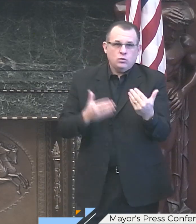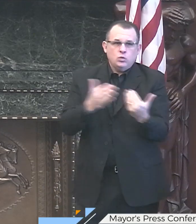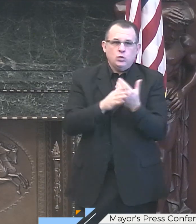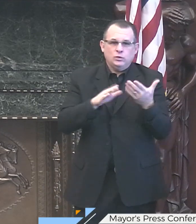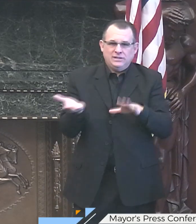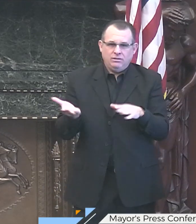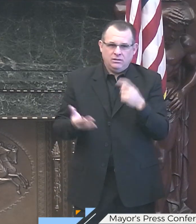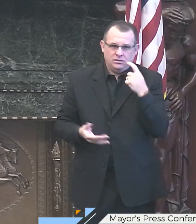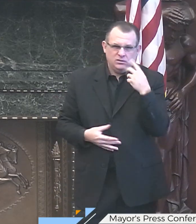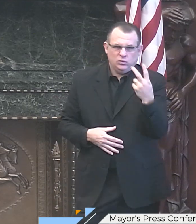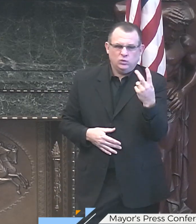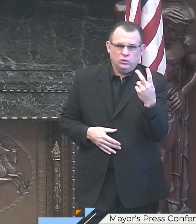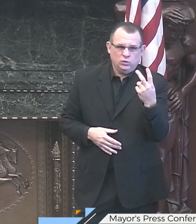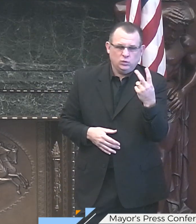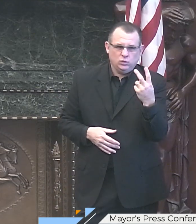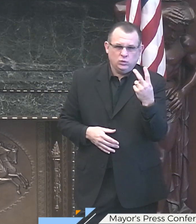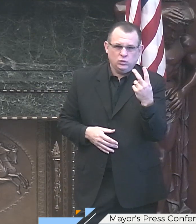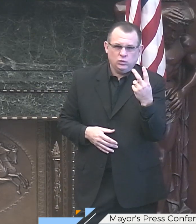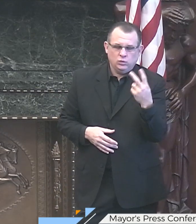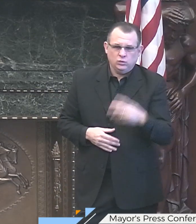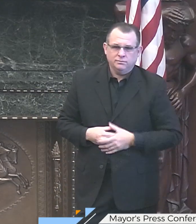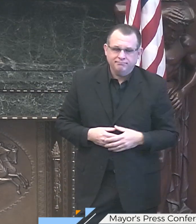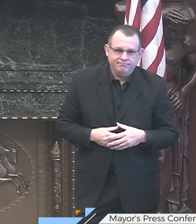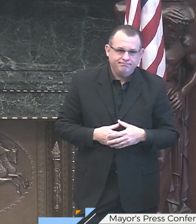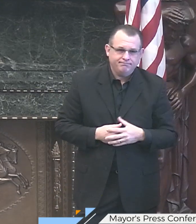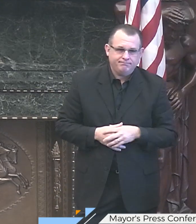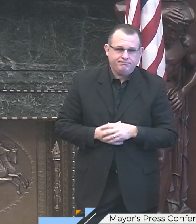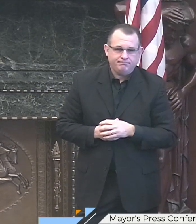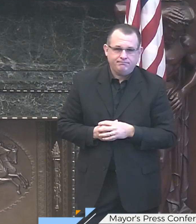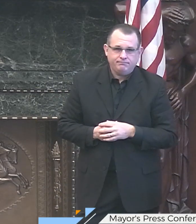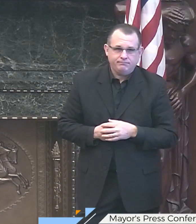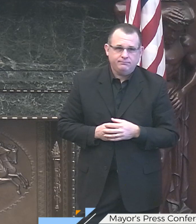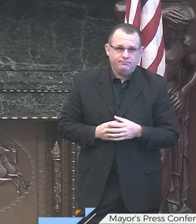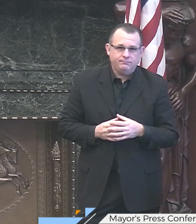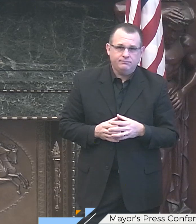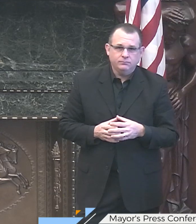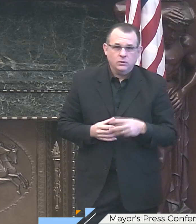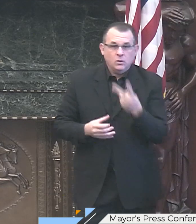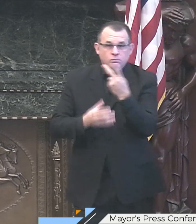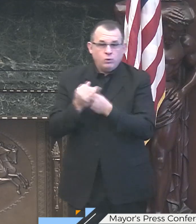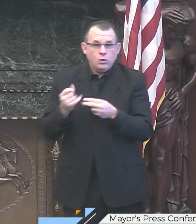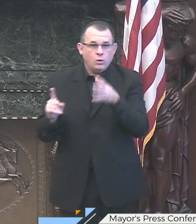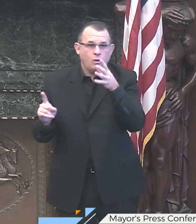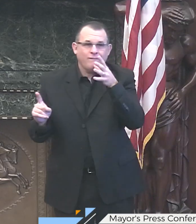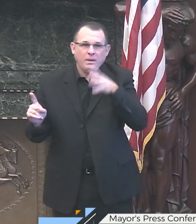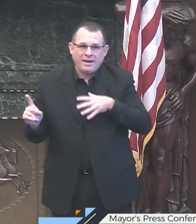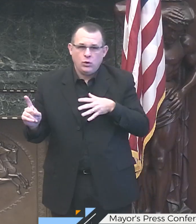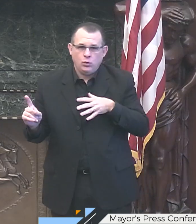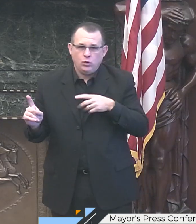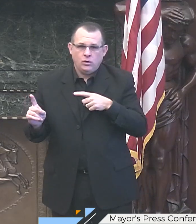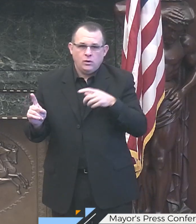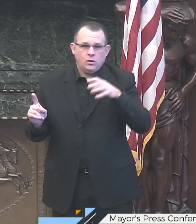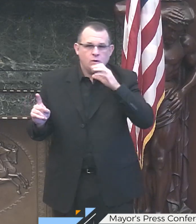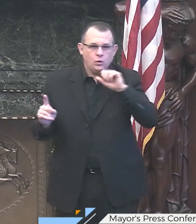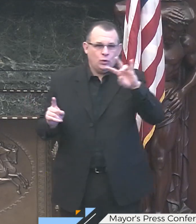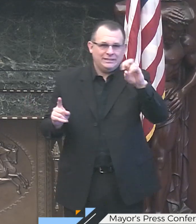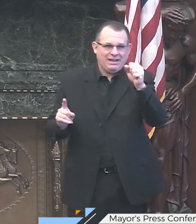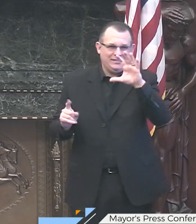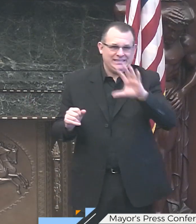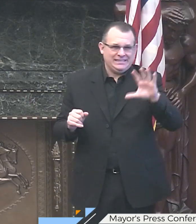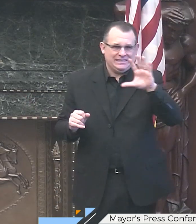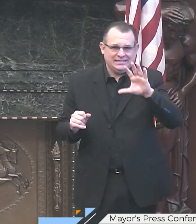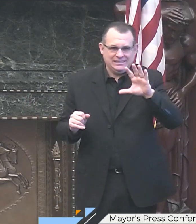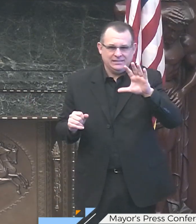final information, so we're calling probable at this point. Both of these are females in their 70s, and both of them had underlying